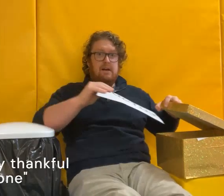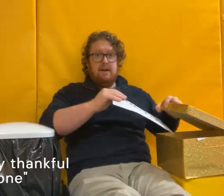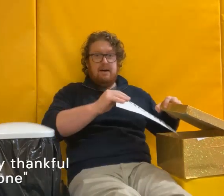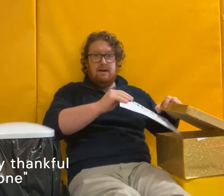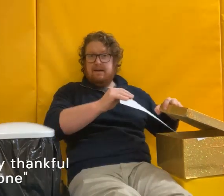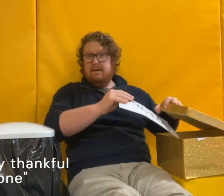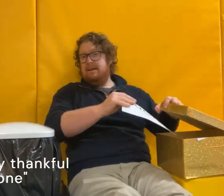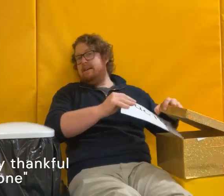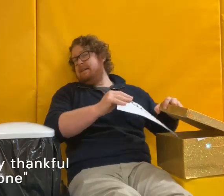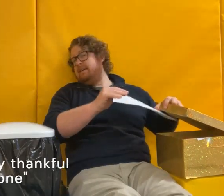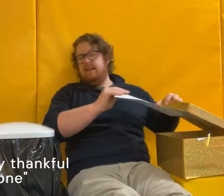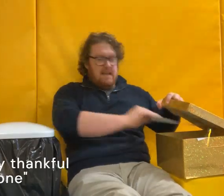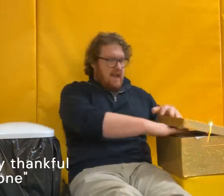Oh, yeah!